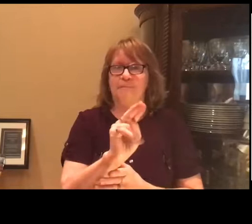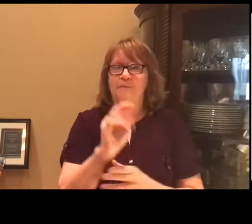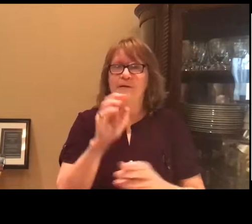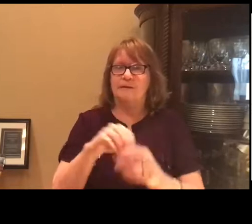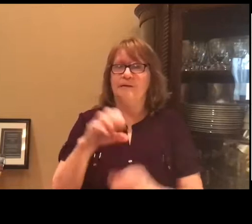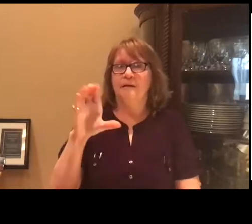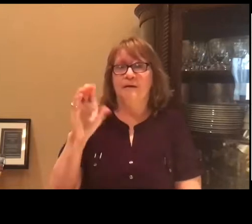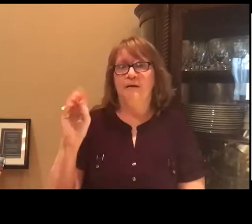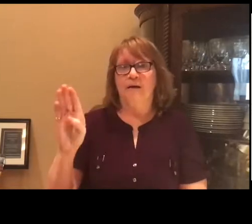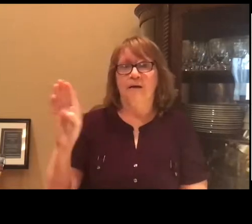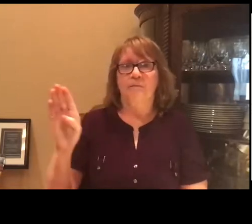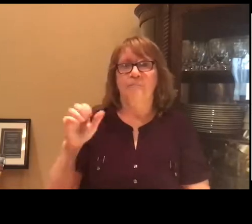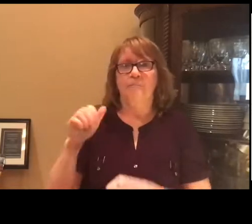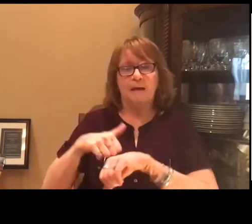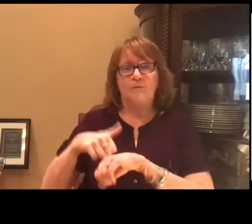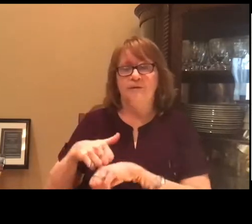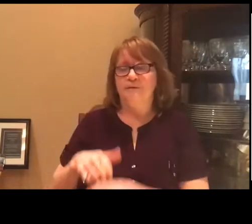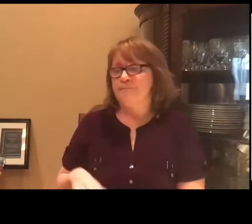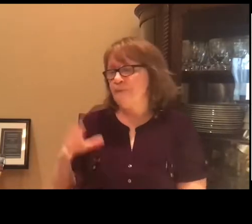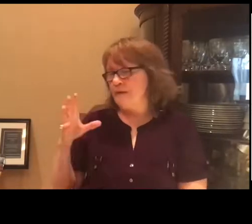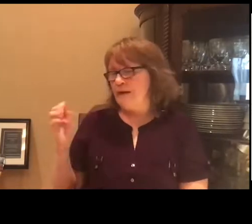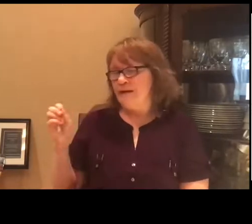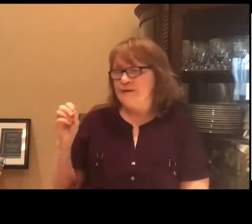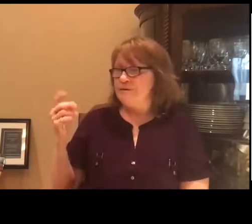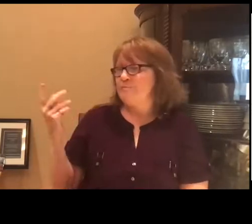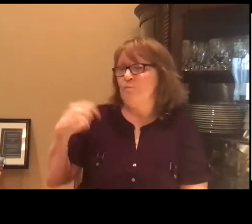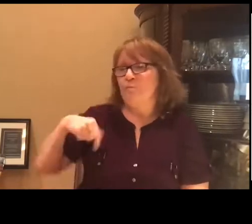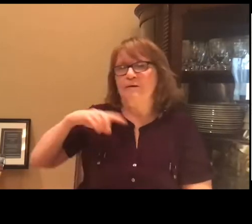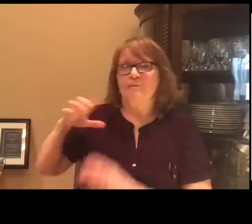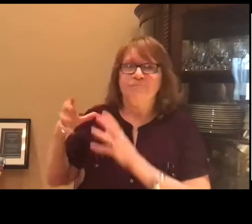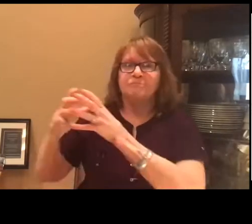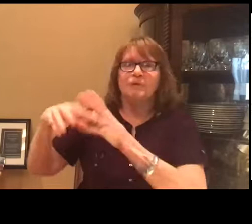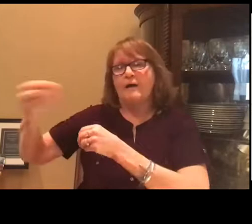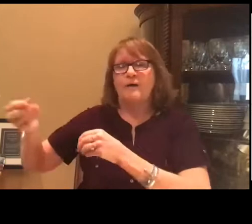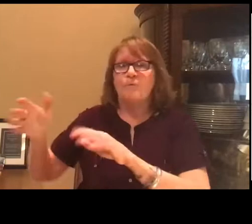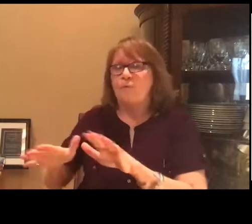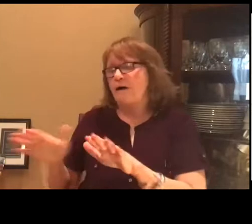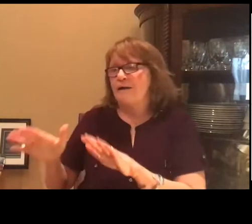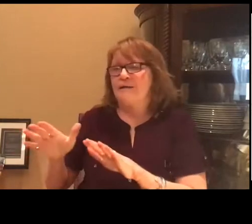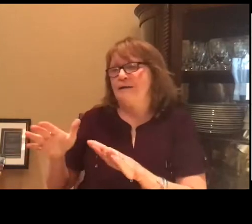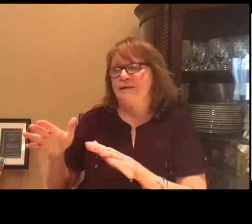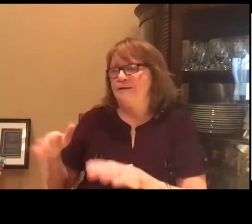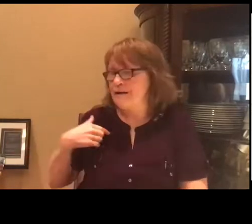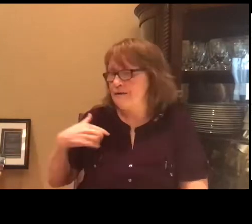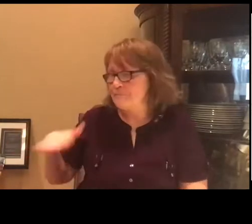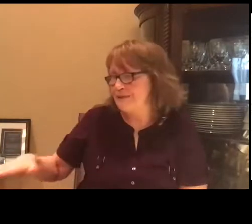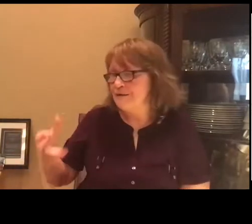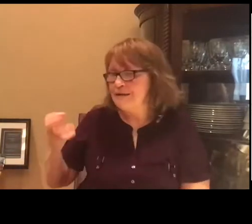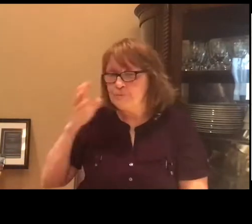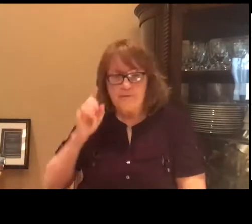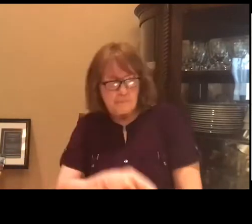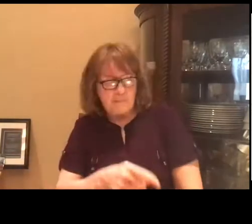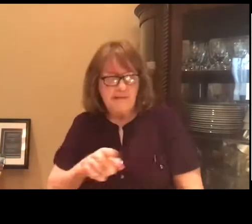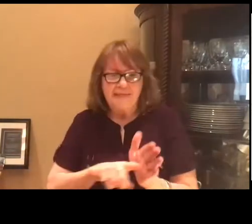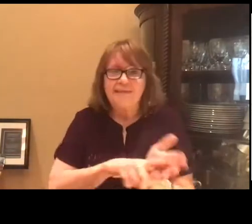And when we were out walking with my dad, he would point out lizards or little